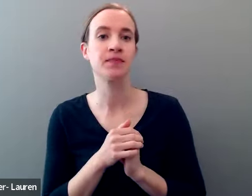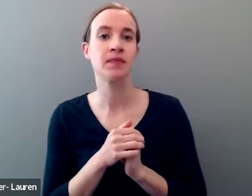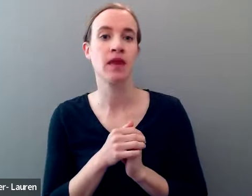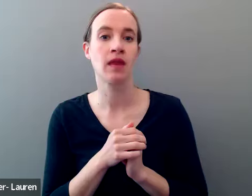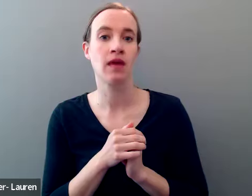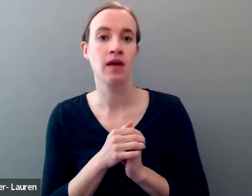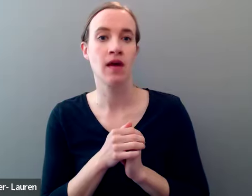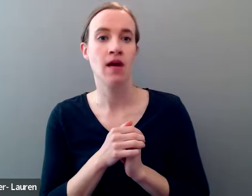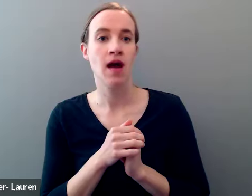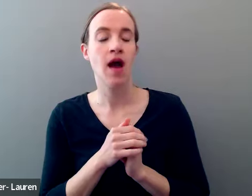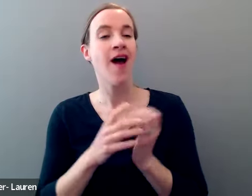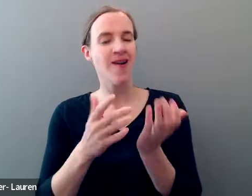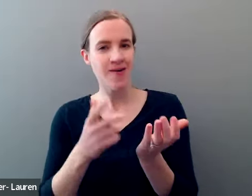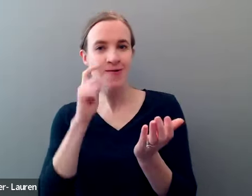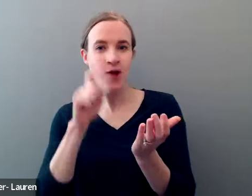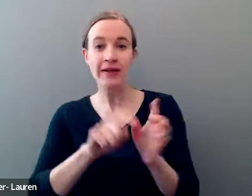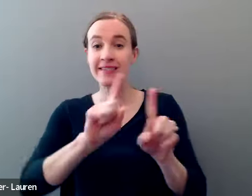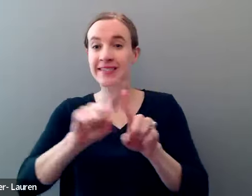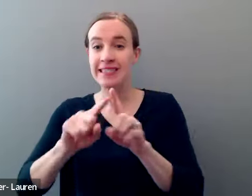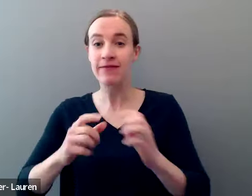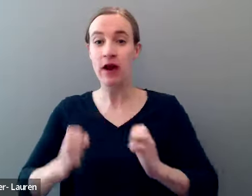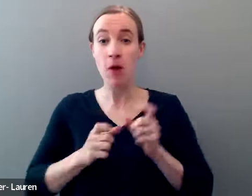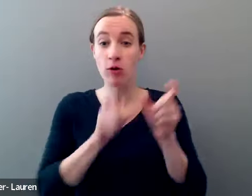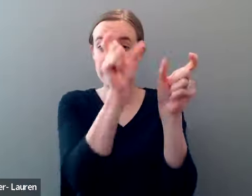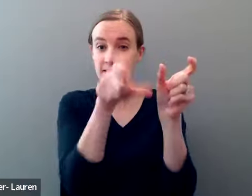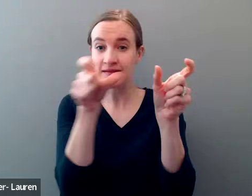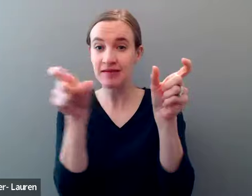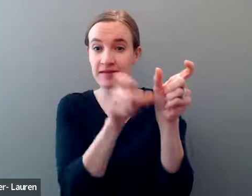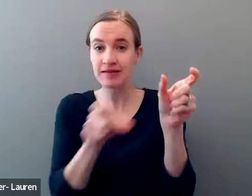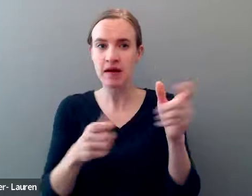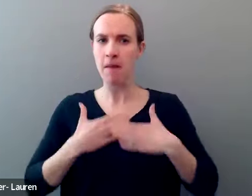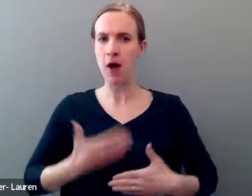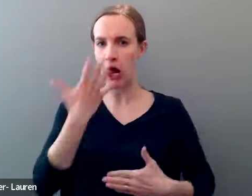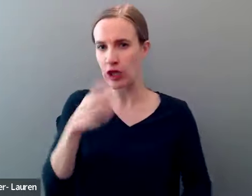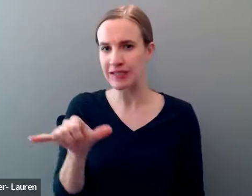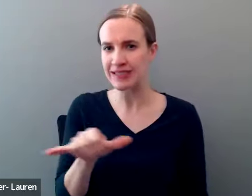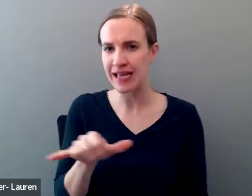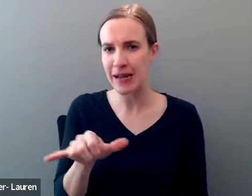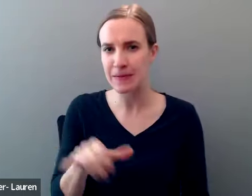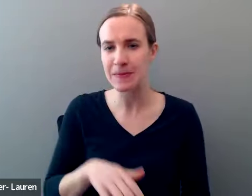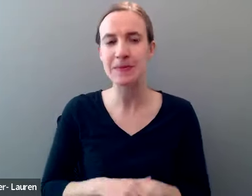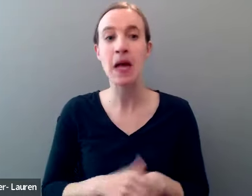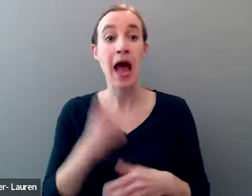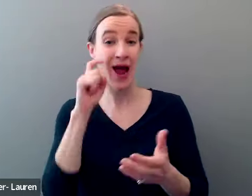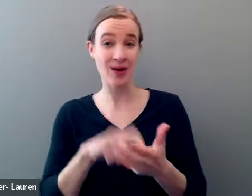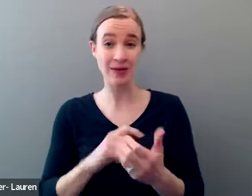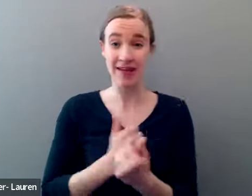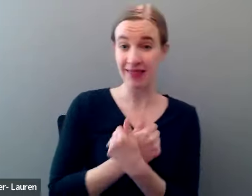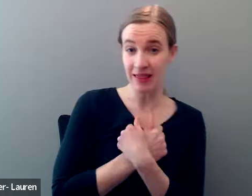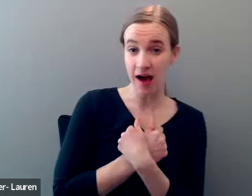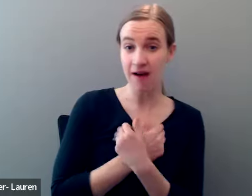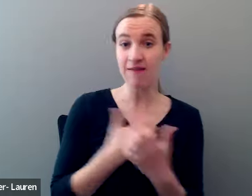commonalities between some of the emotions. The one that stands out to me so quickly is love and